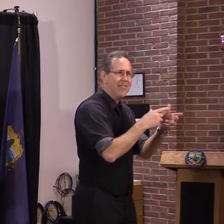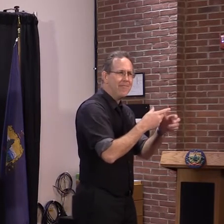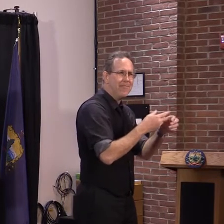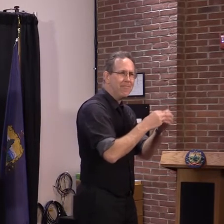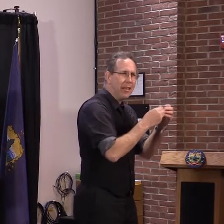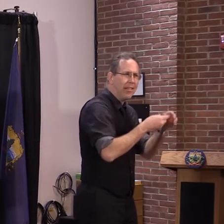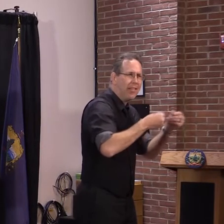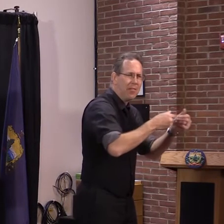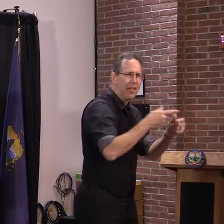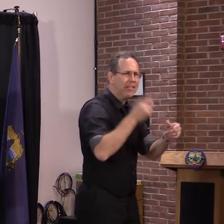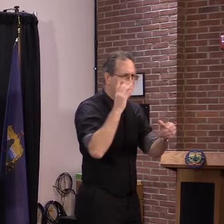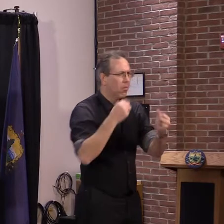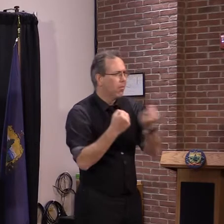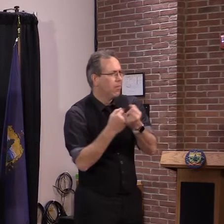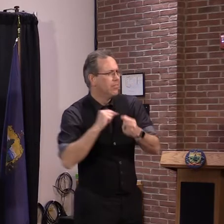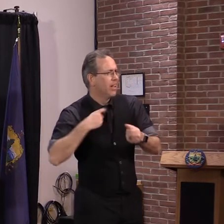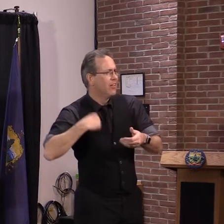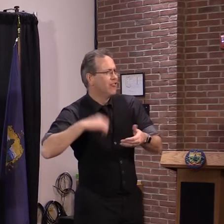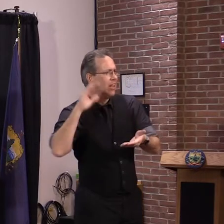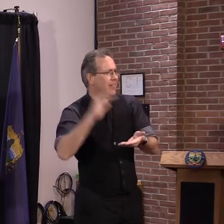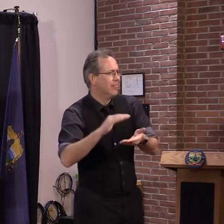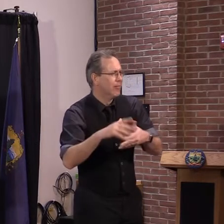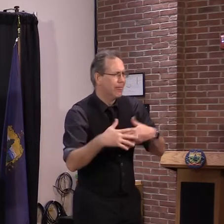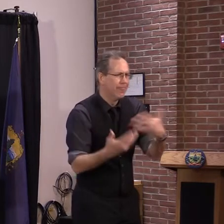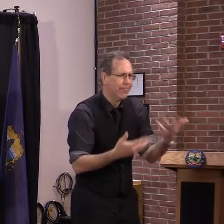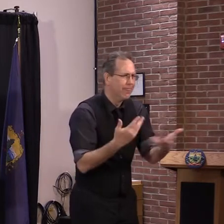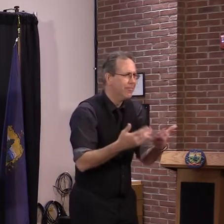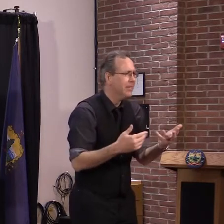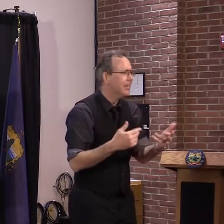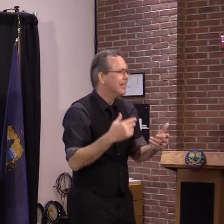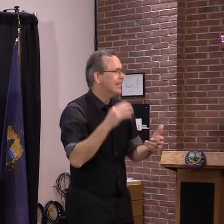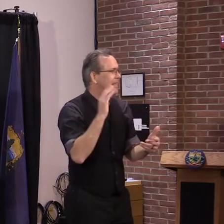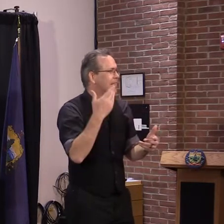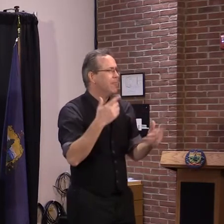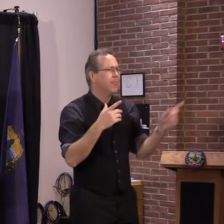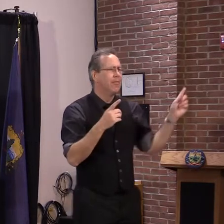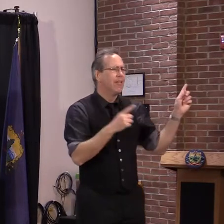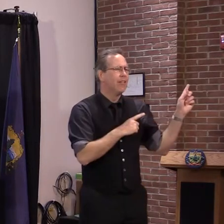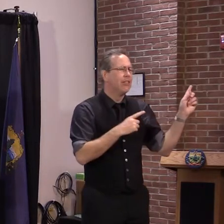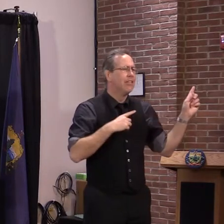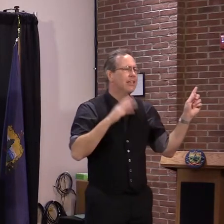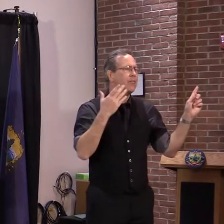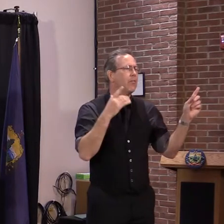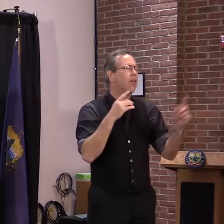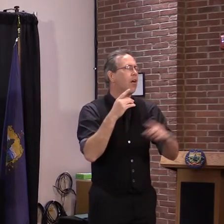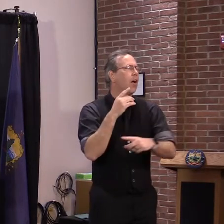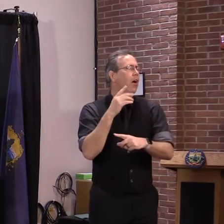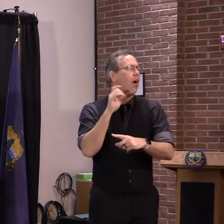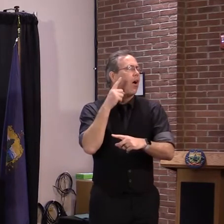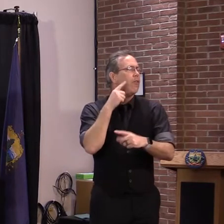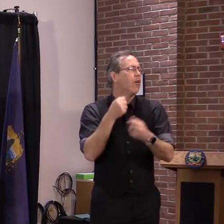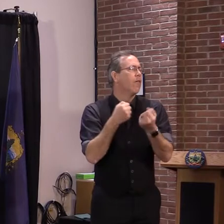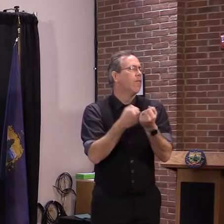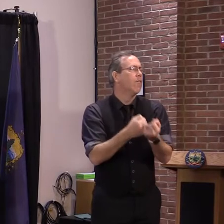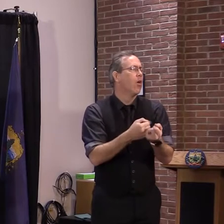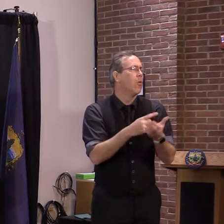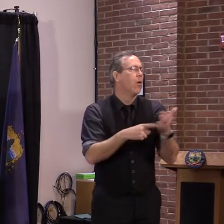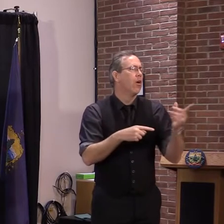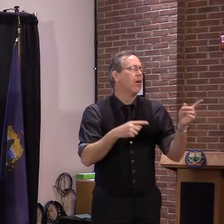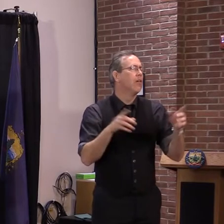the legislators saying, oh, well, you know, the governor is going along with that. Maybe we'll do some other stuff.